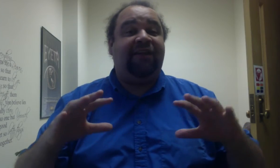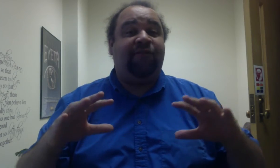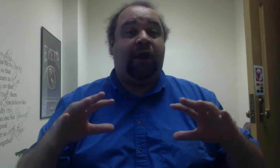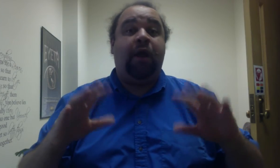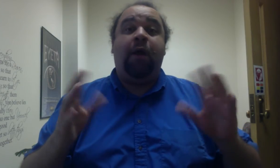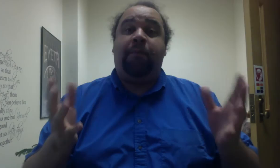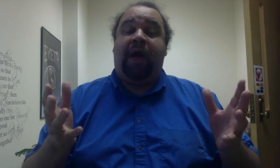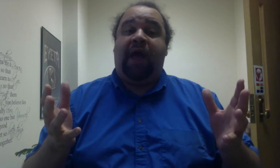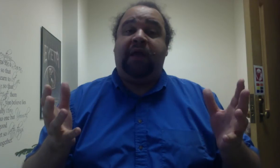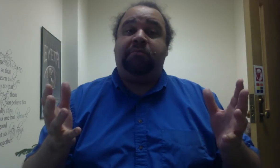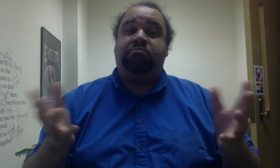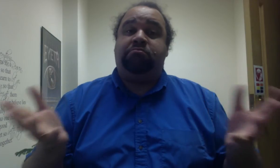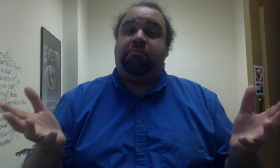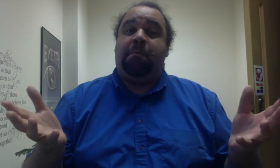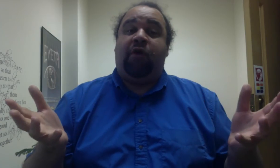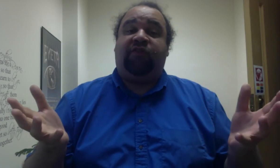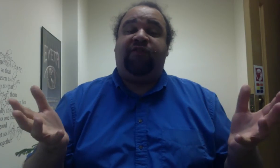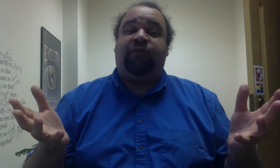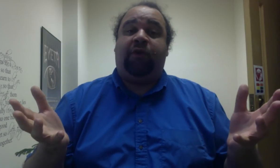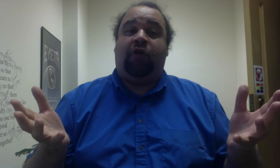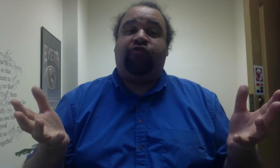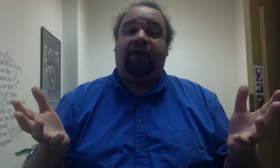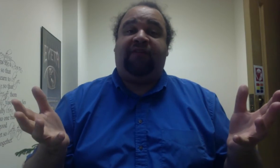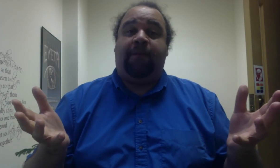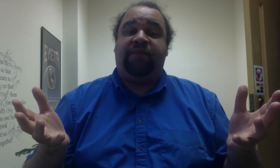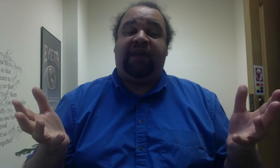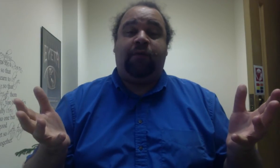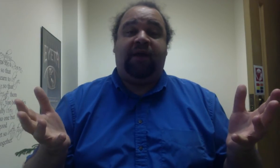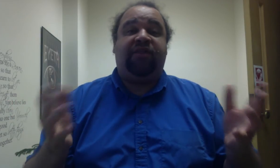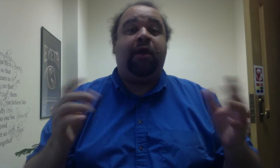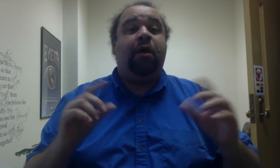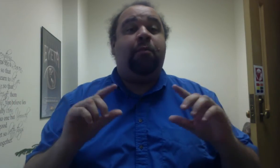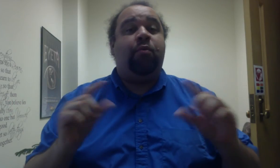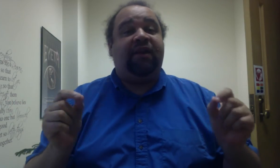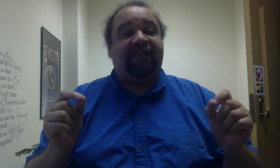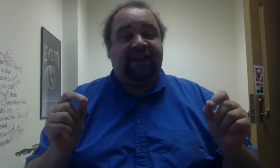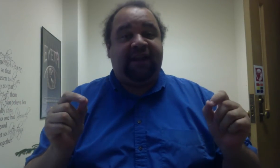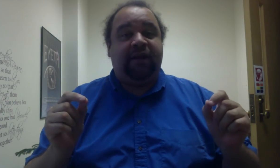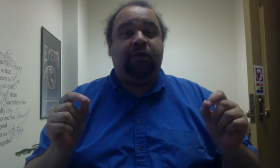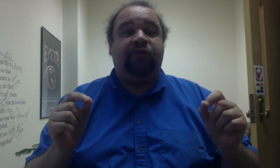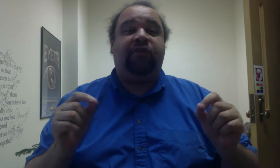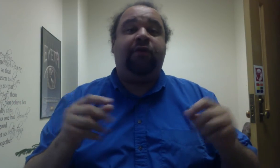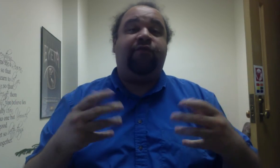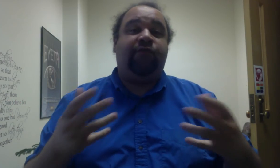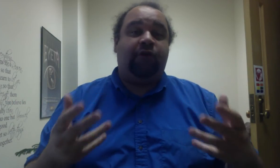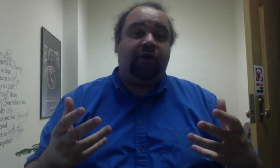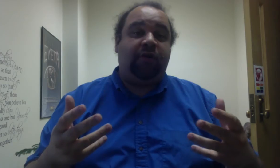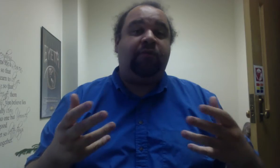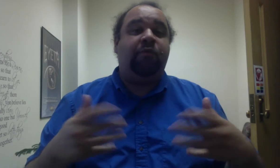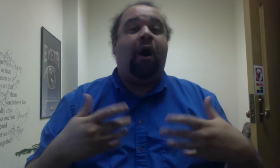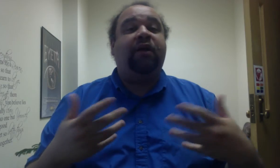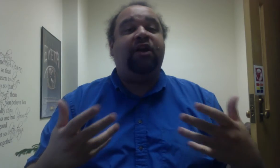different. But most of us would all draw something with pointed ears, fur, walking on